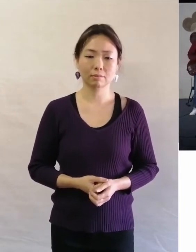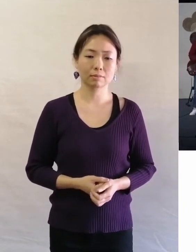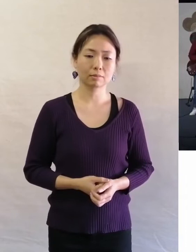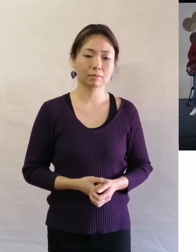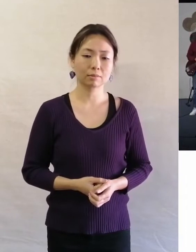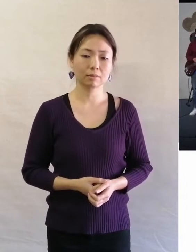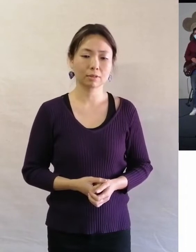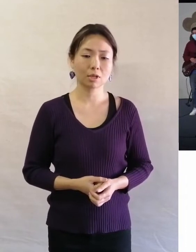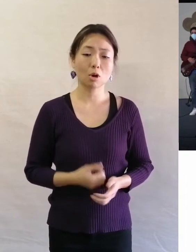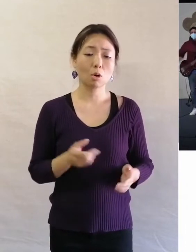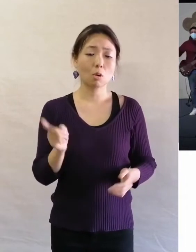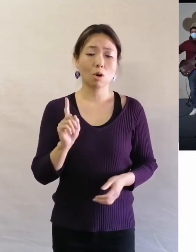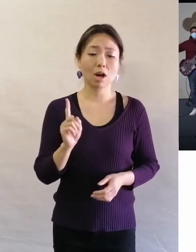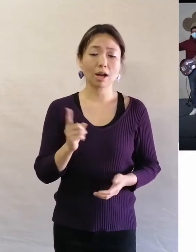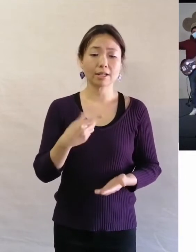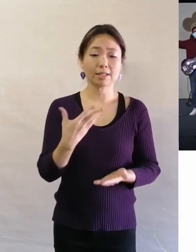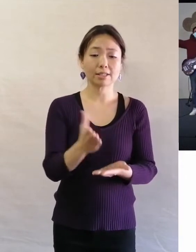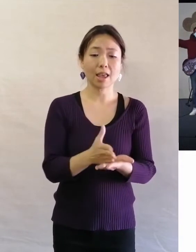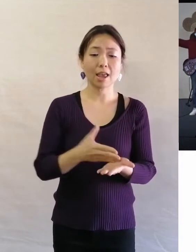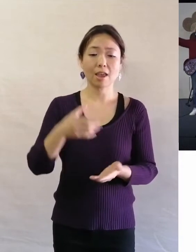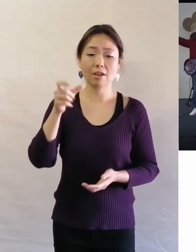And oh, what a